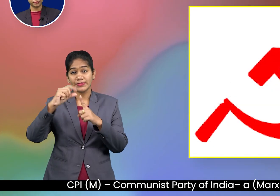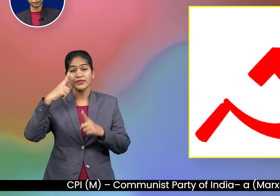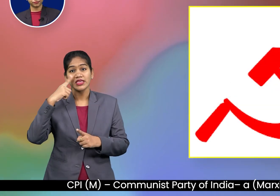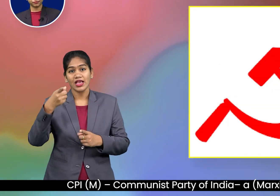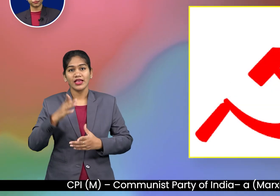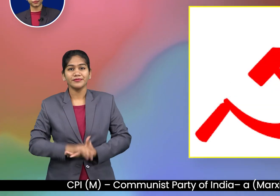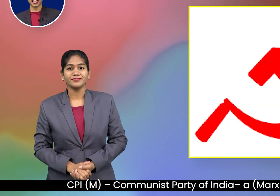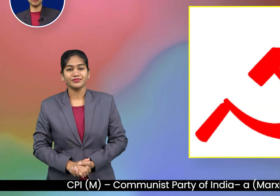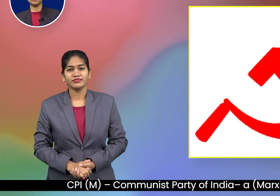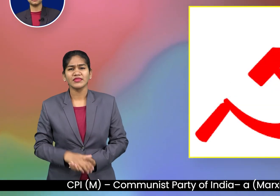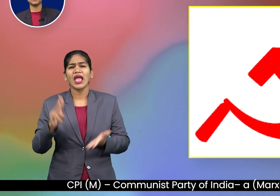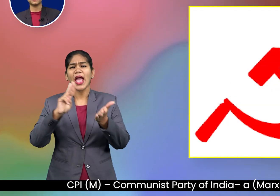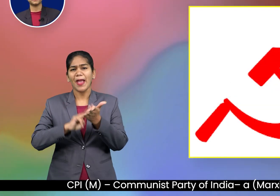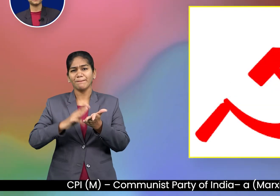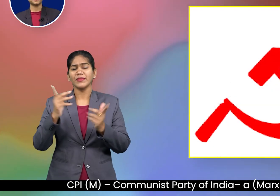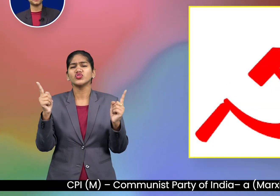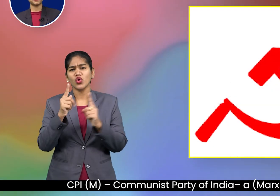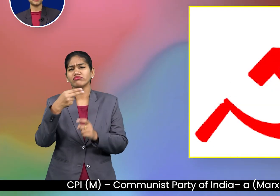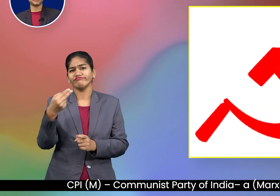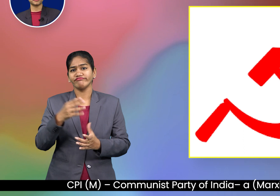CPI. M.